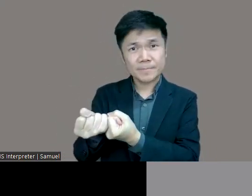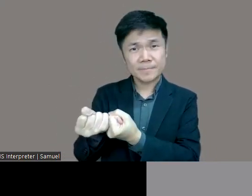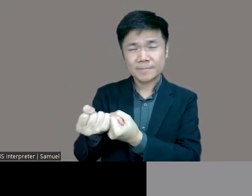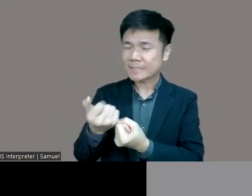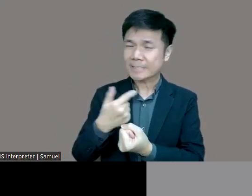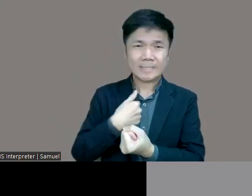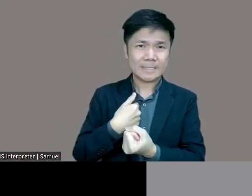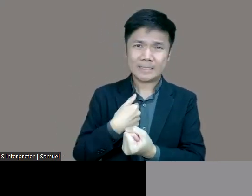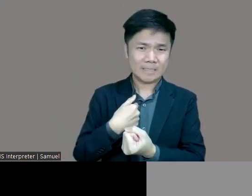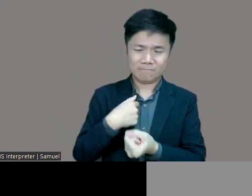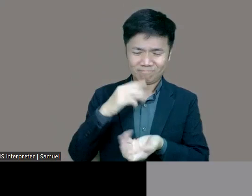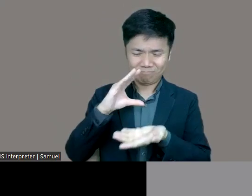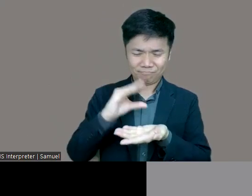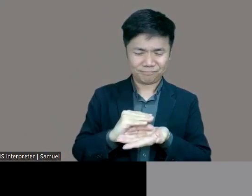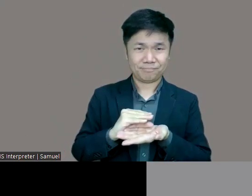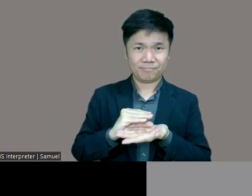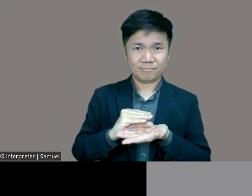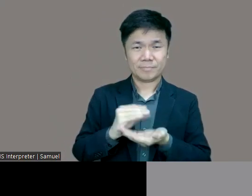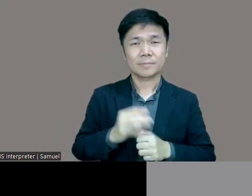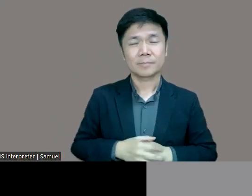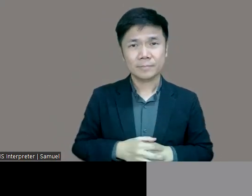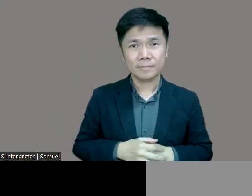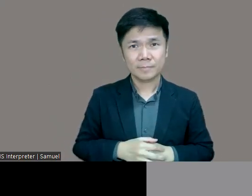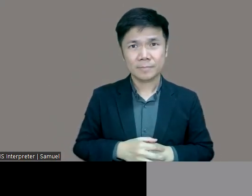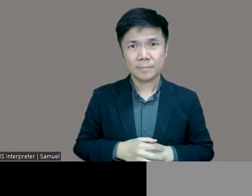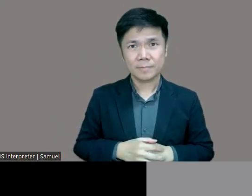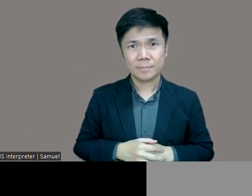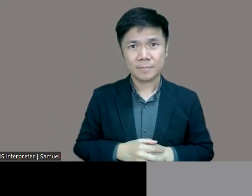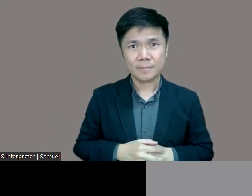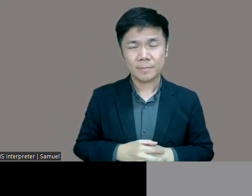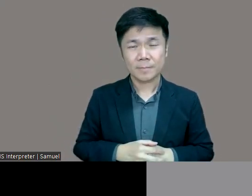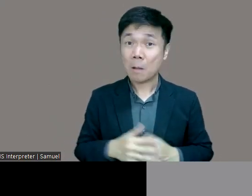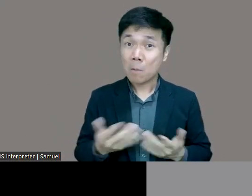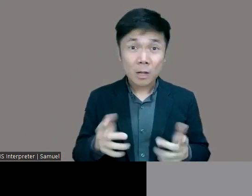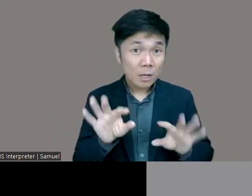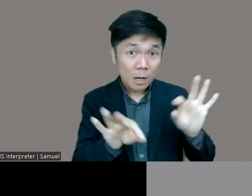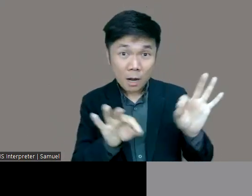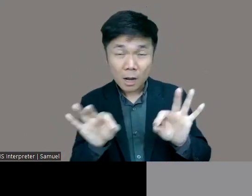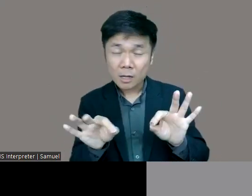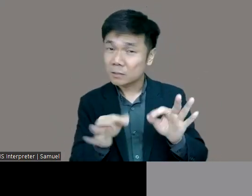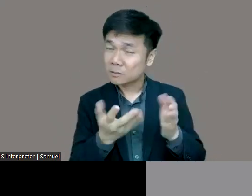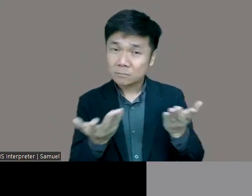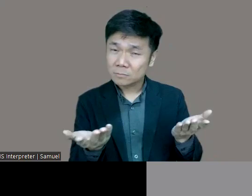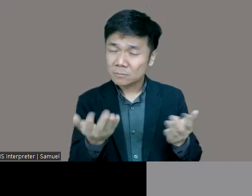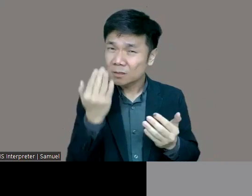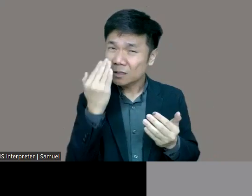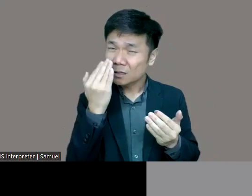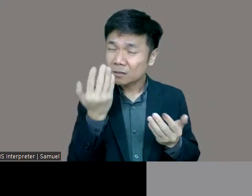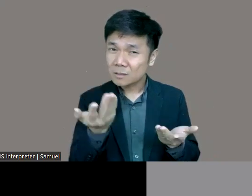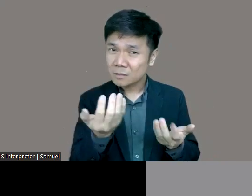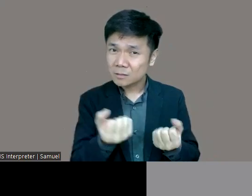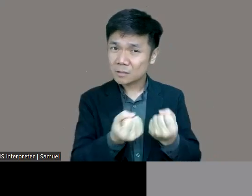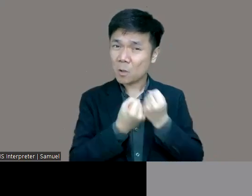limited in that area. So I don't know if I'm wish to ask if there is a means that we can have some